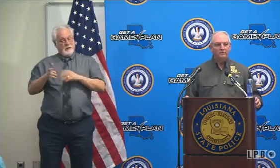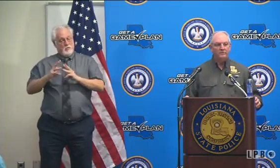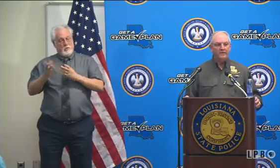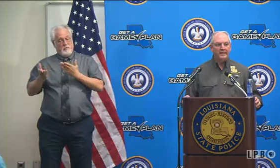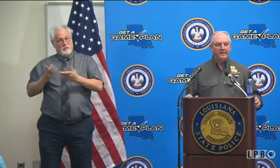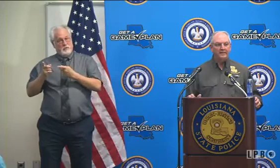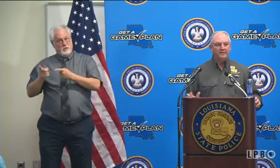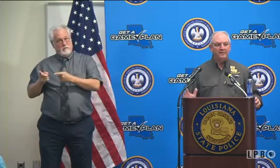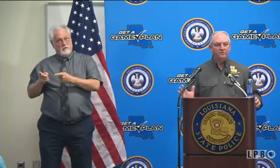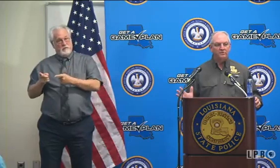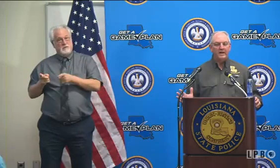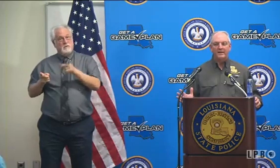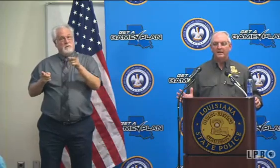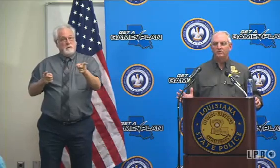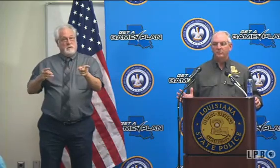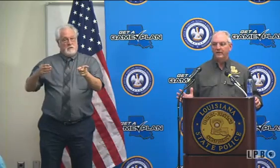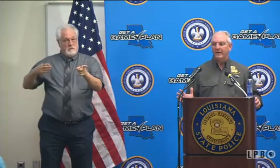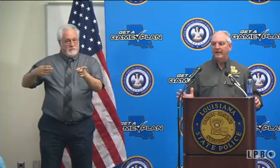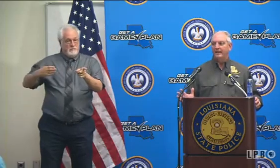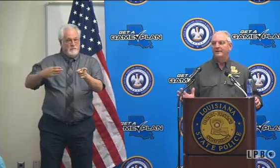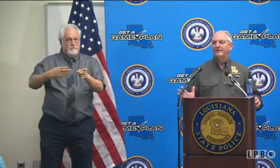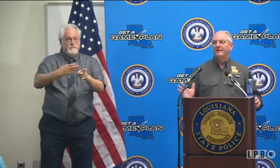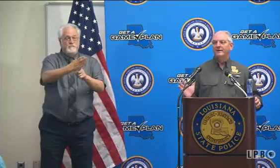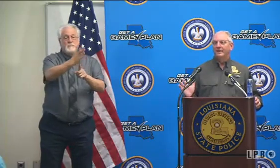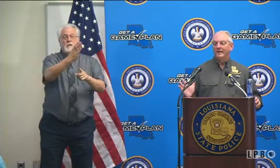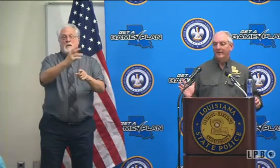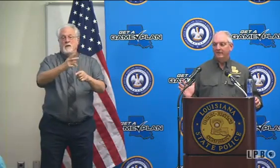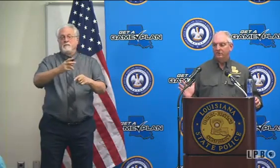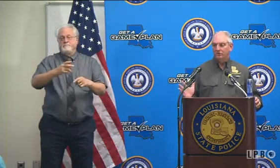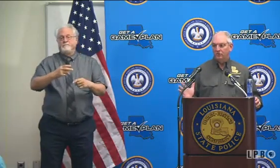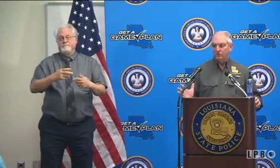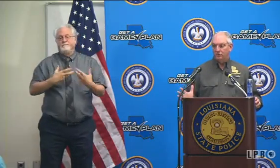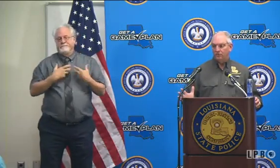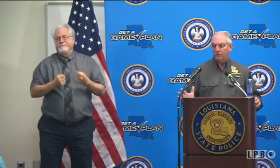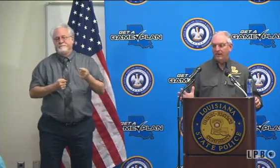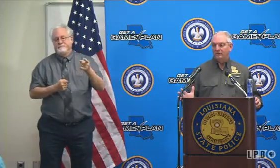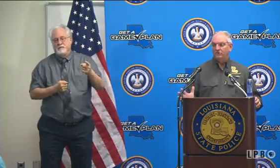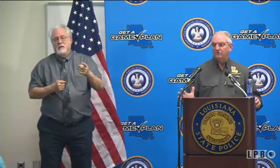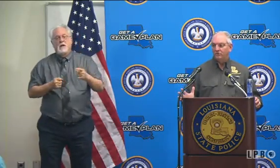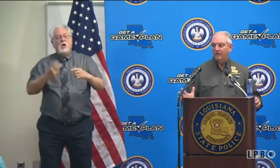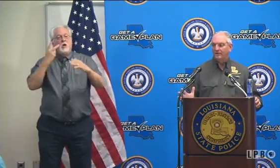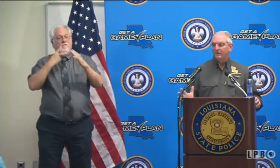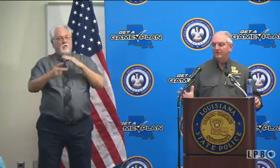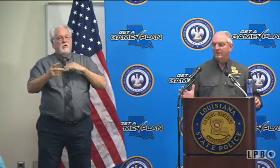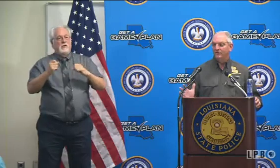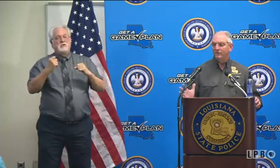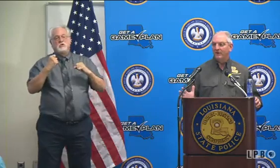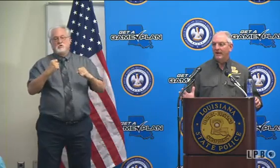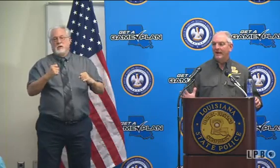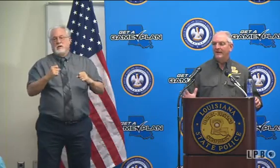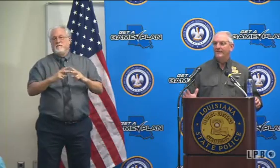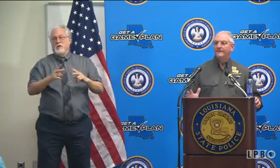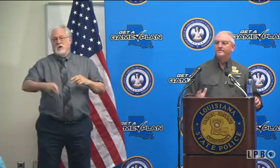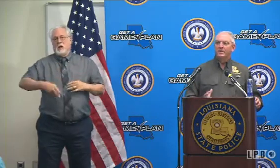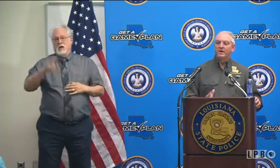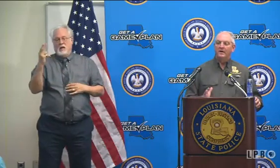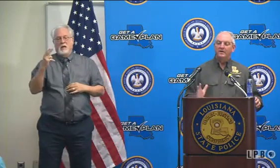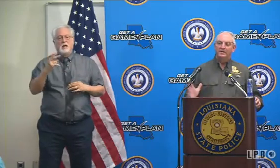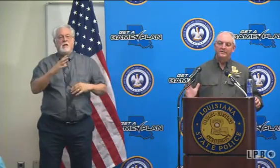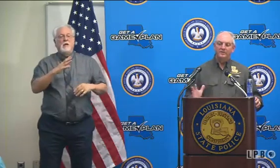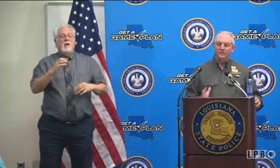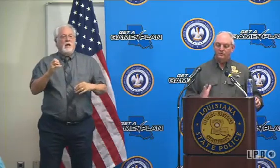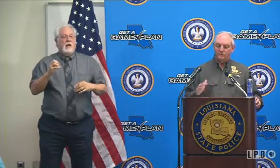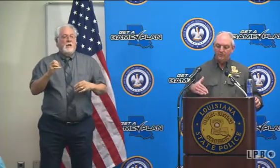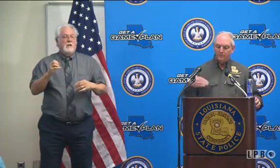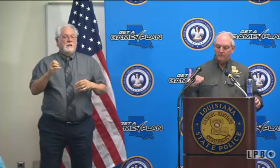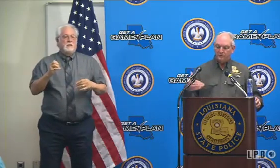Weather Service in this track is pretty high. In the forecasted strength is very high.